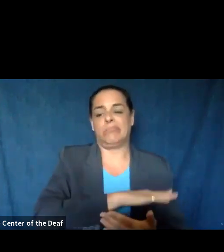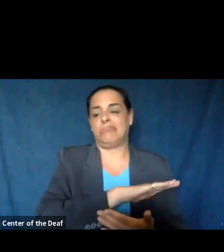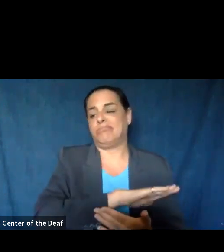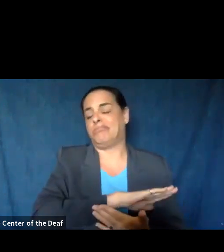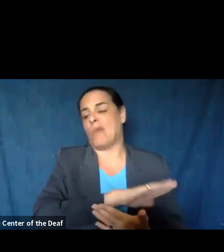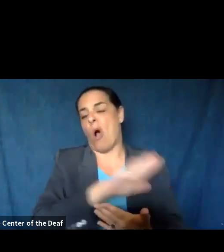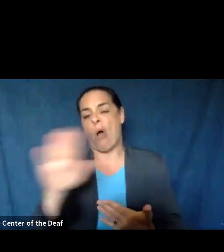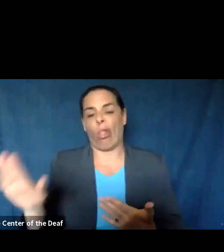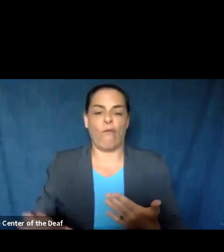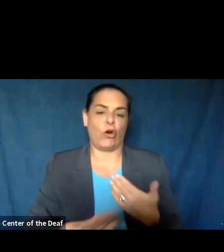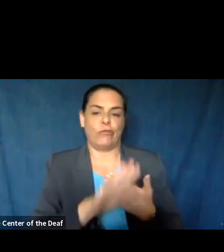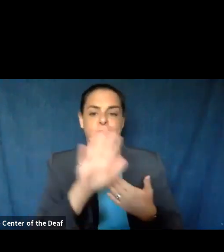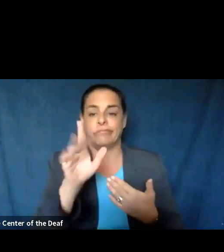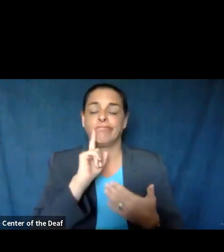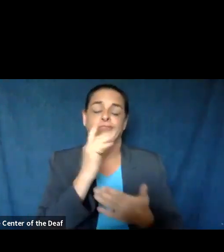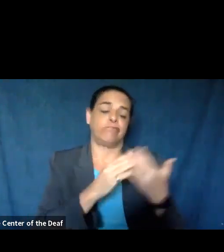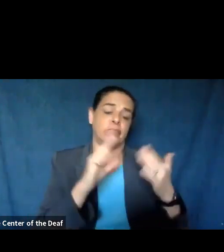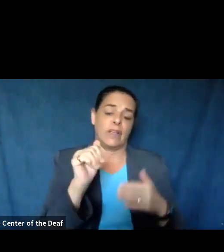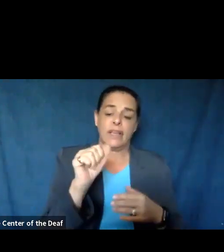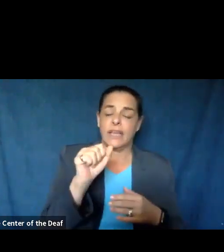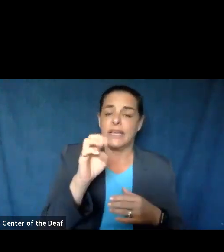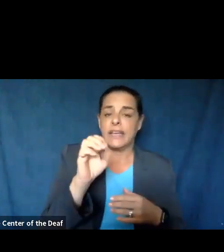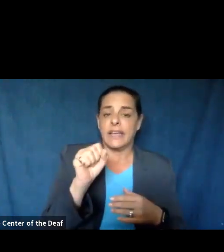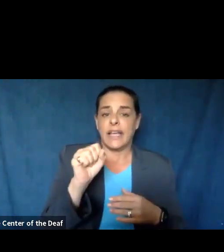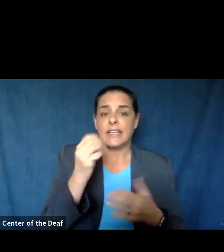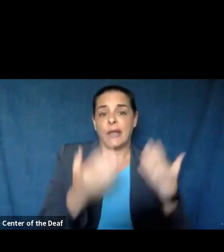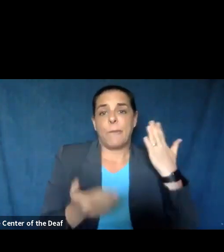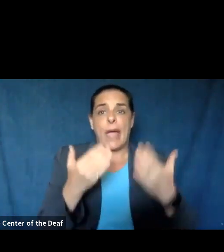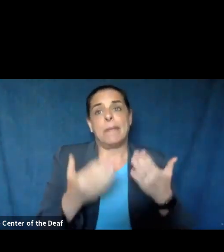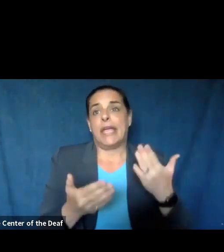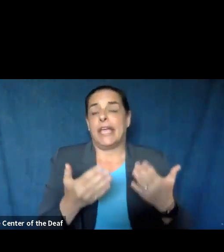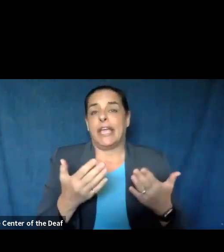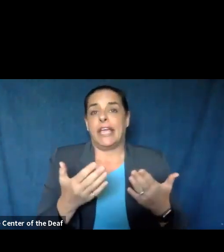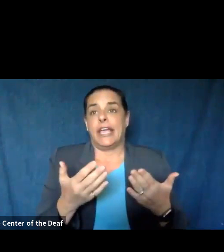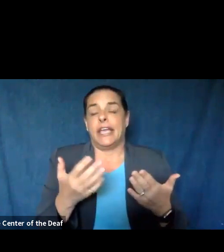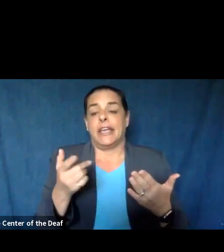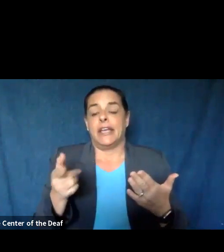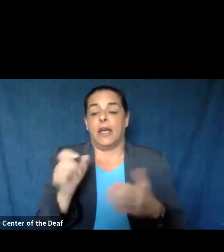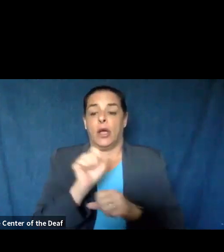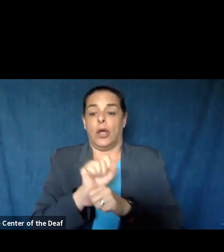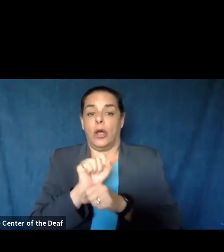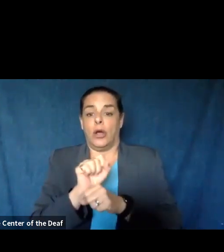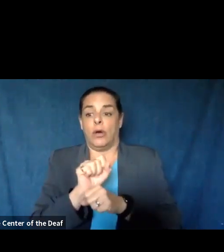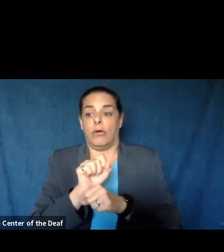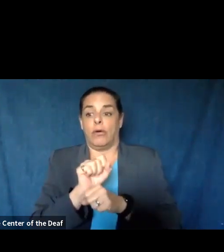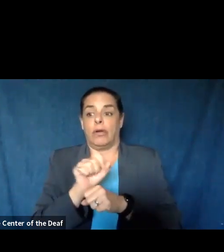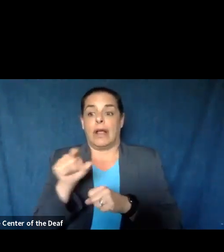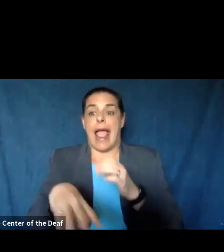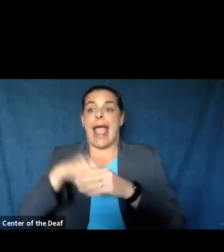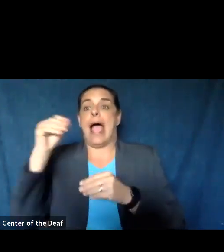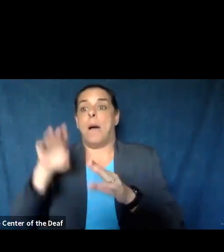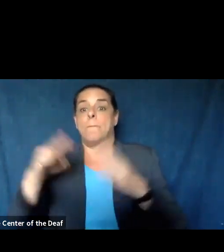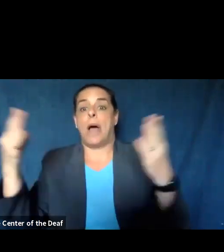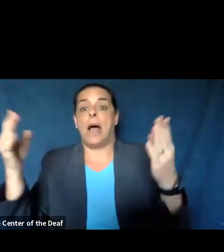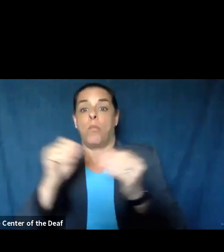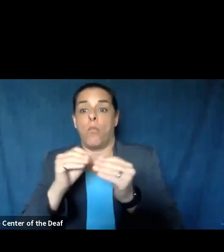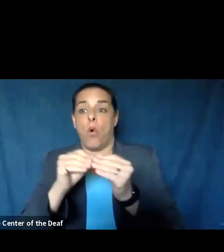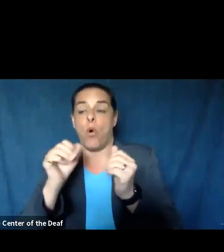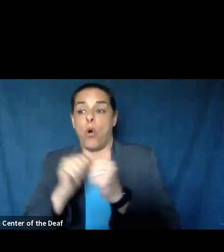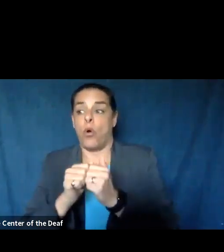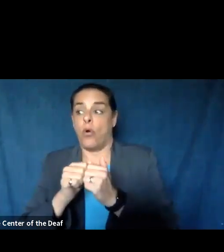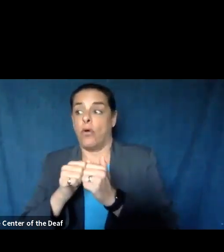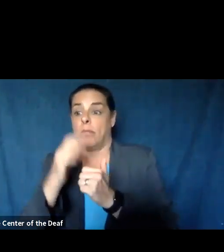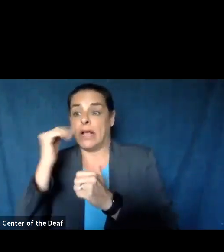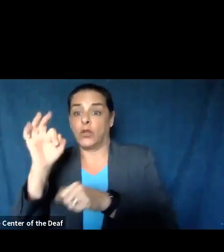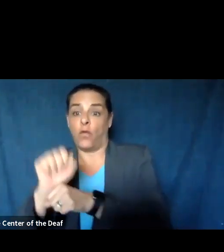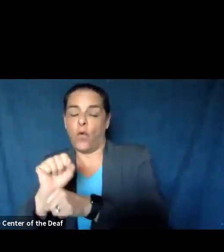been there's cases that might be working with being out in public more for work or being out socially more,